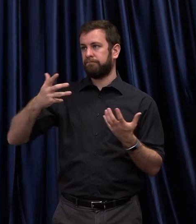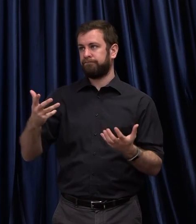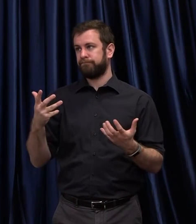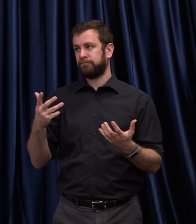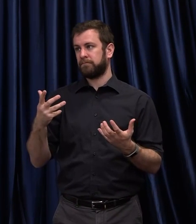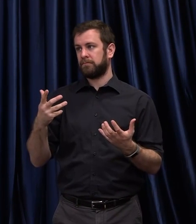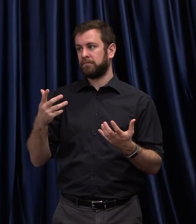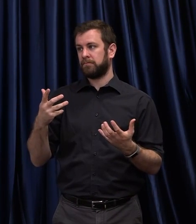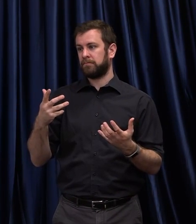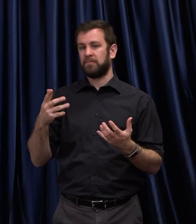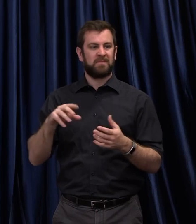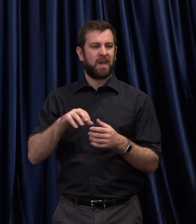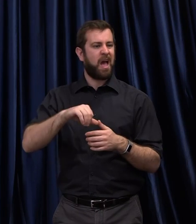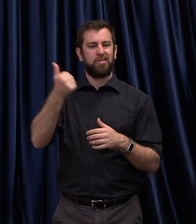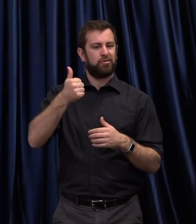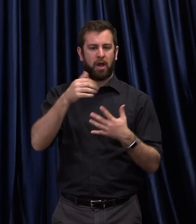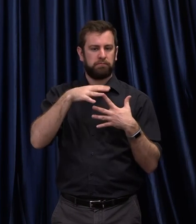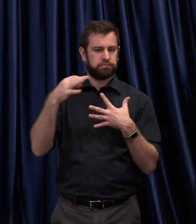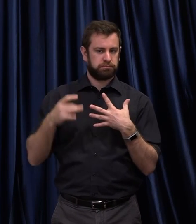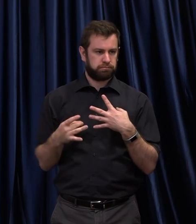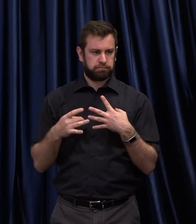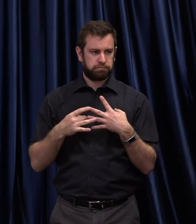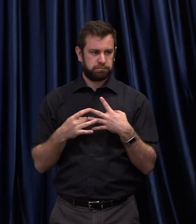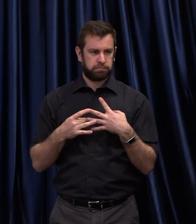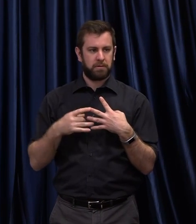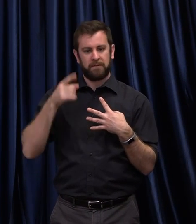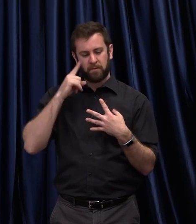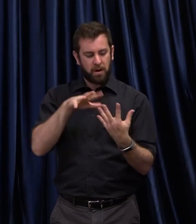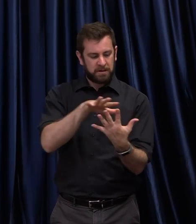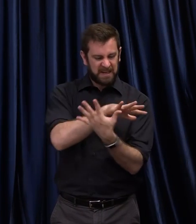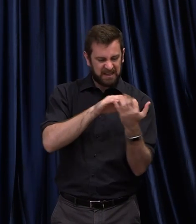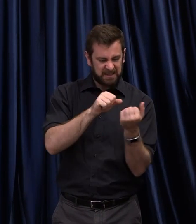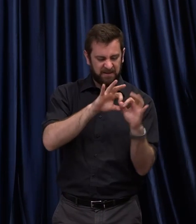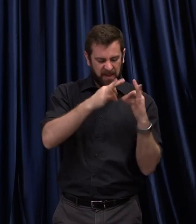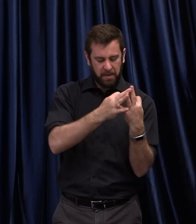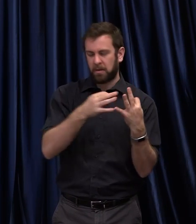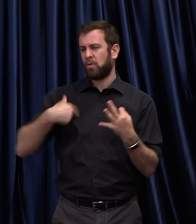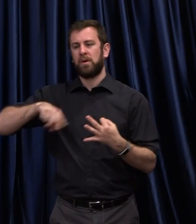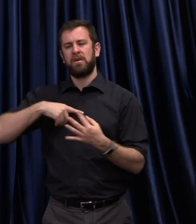We are the alternative to the destruction of the family.